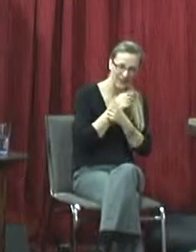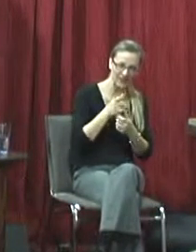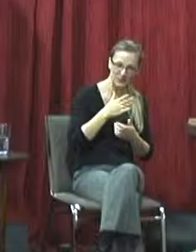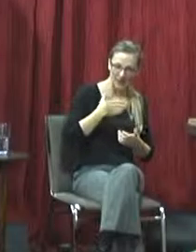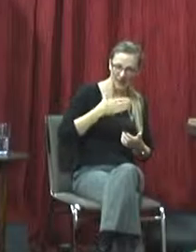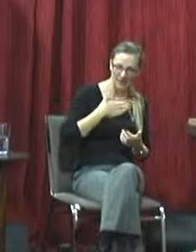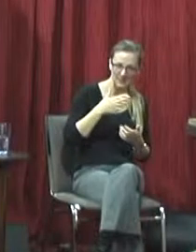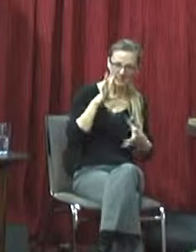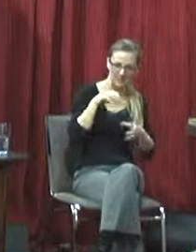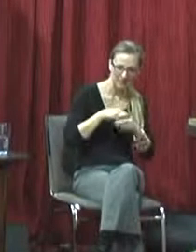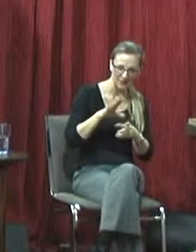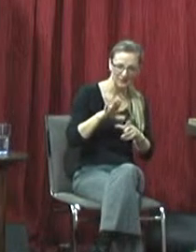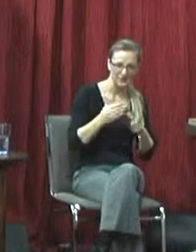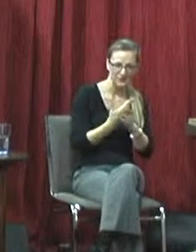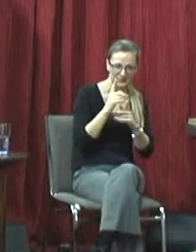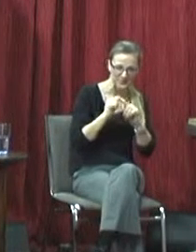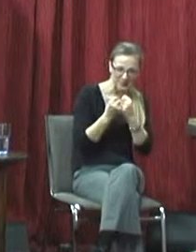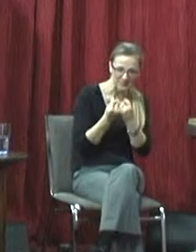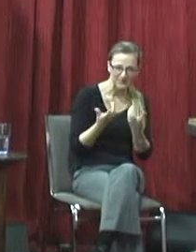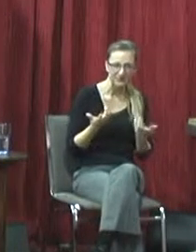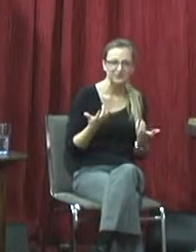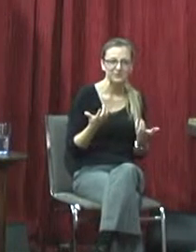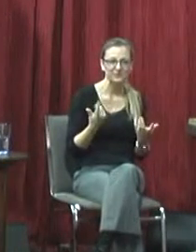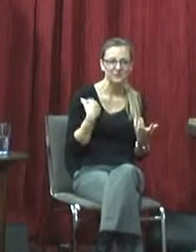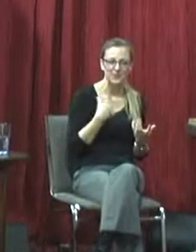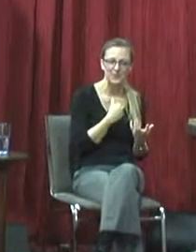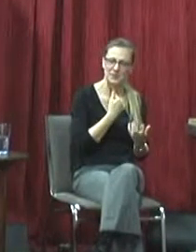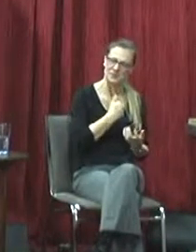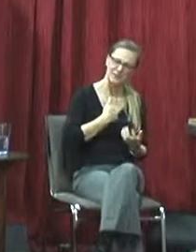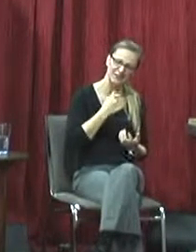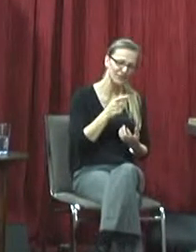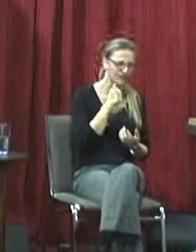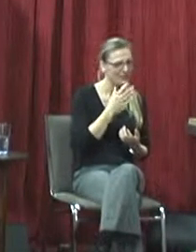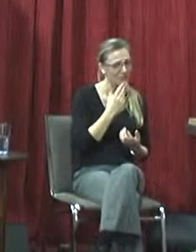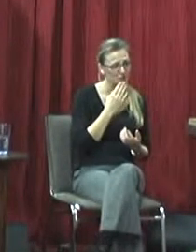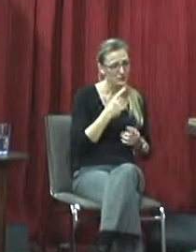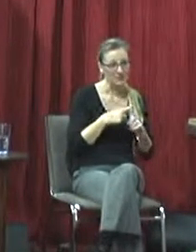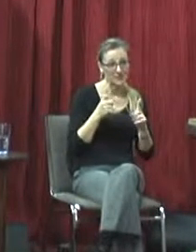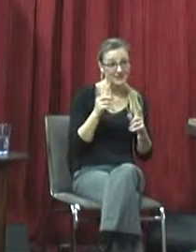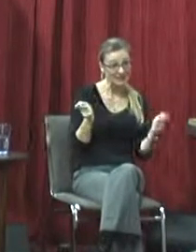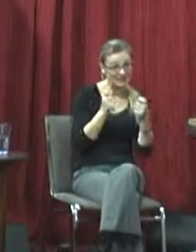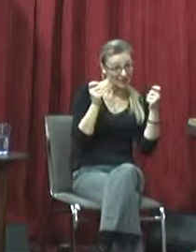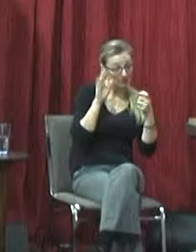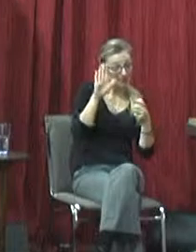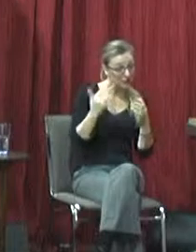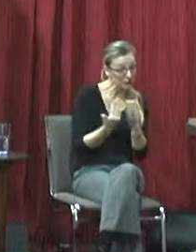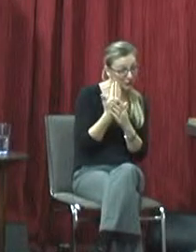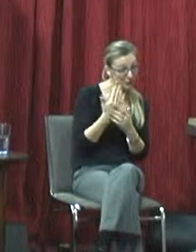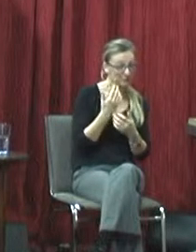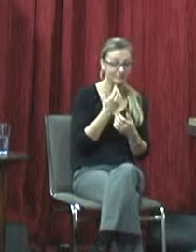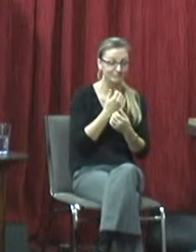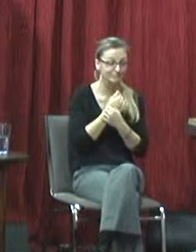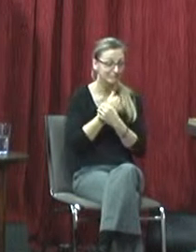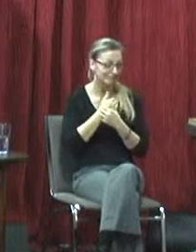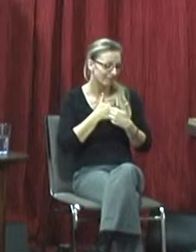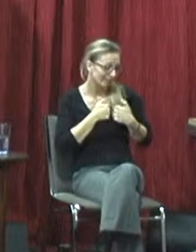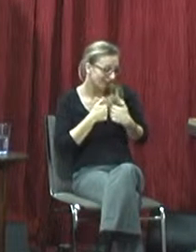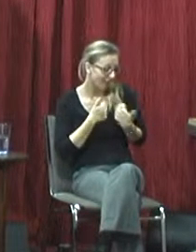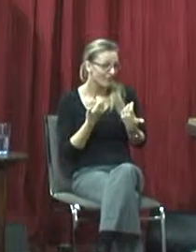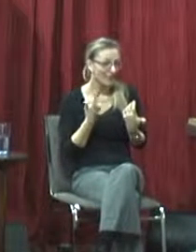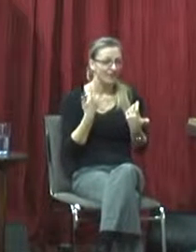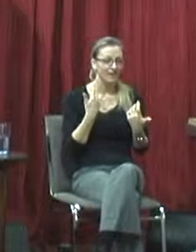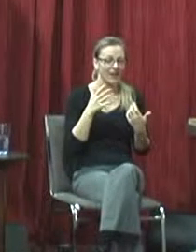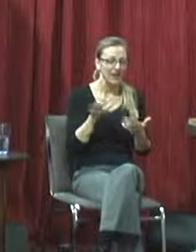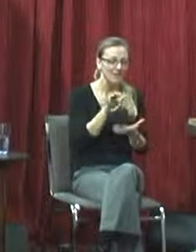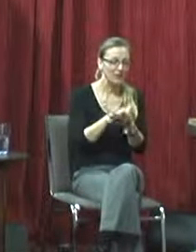are happy being part of your new tribe. We regret that she's not Jewish, but to celebrate your new love and upcoming marriage,